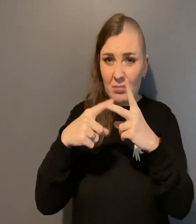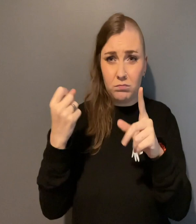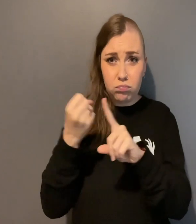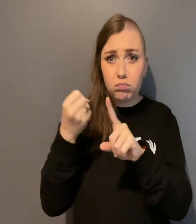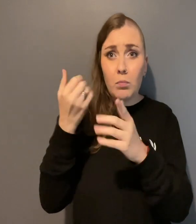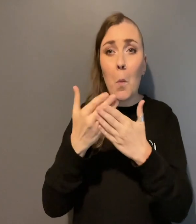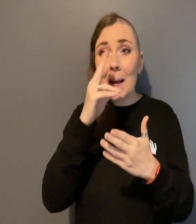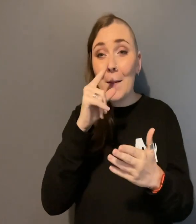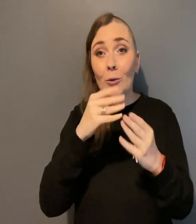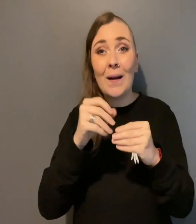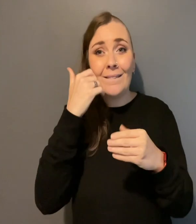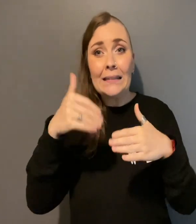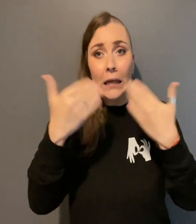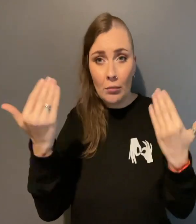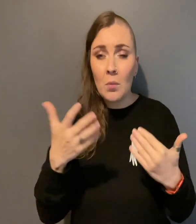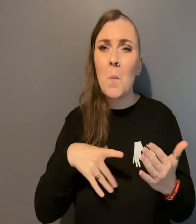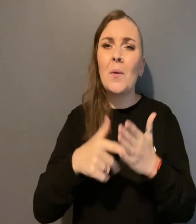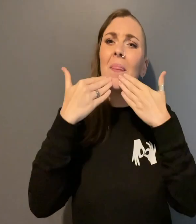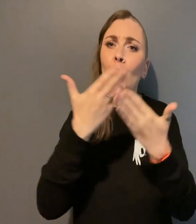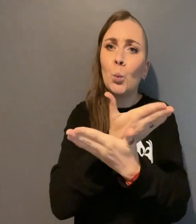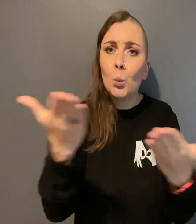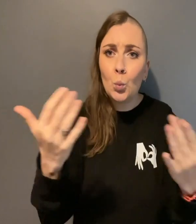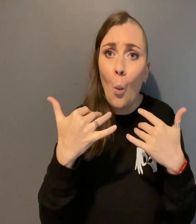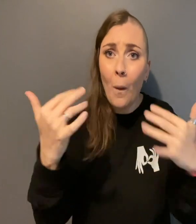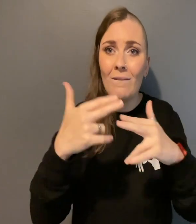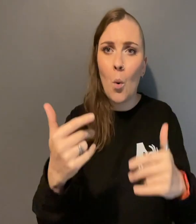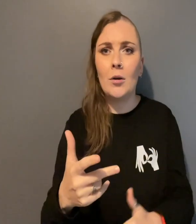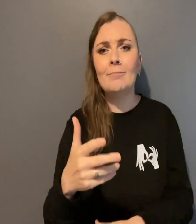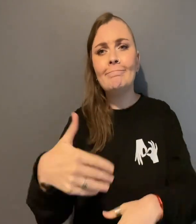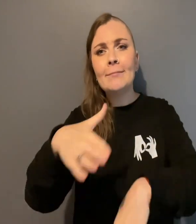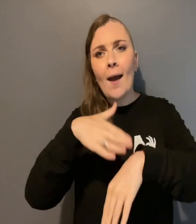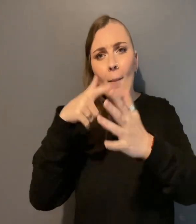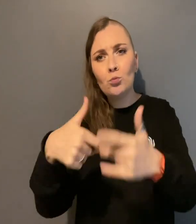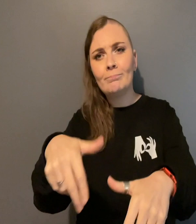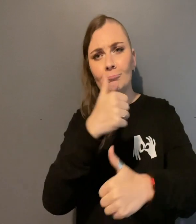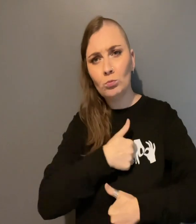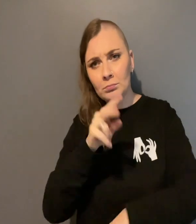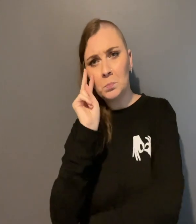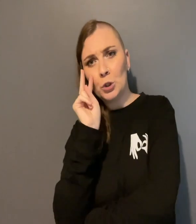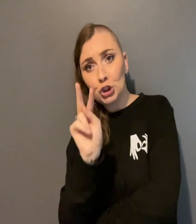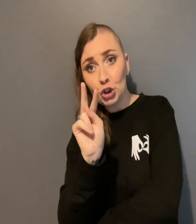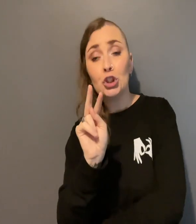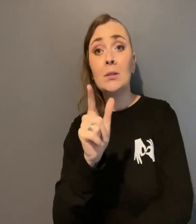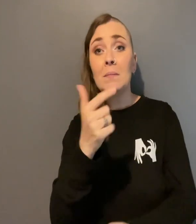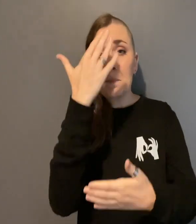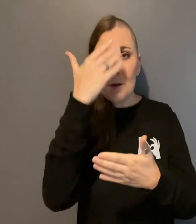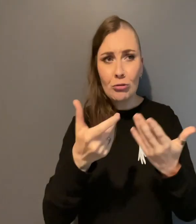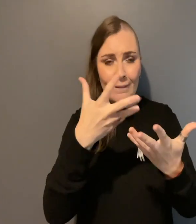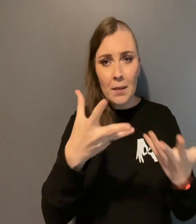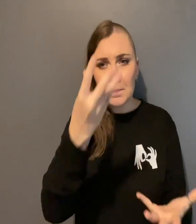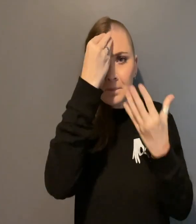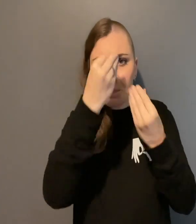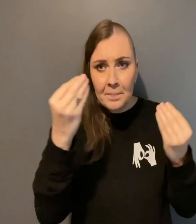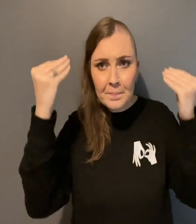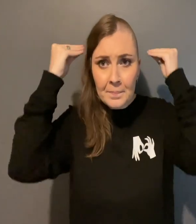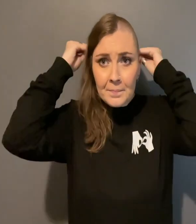basis. We wanted to thank you, the audience, for taking the time to listen to young people. We hope you take the experiences and thoughts shared